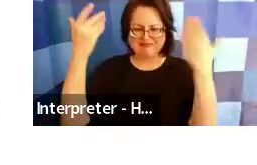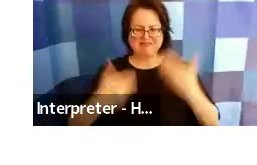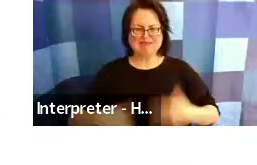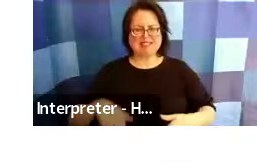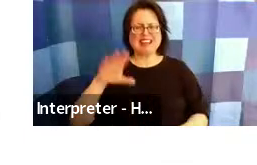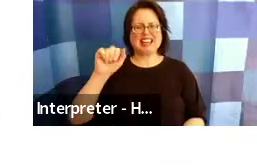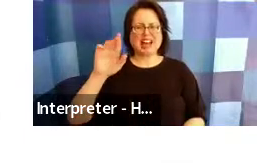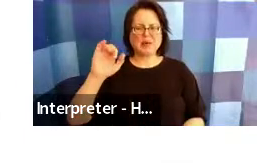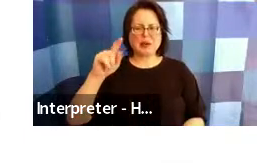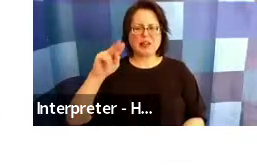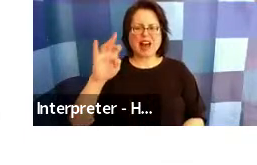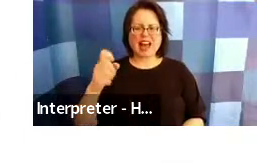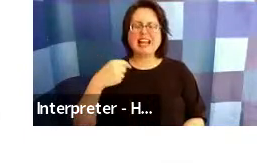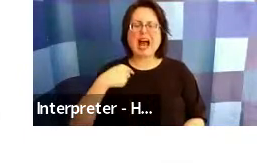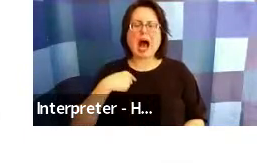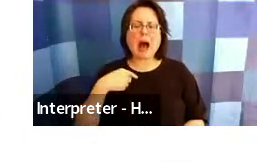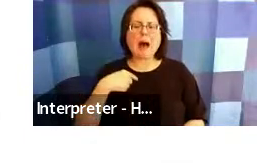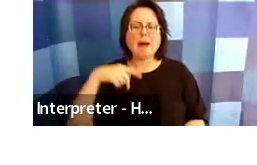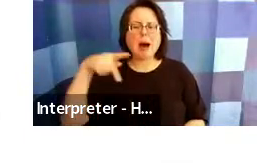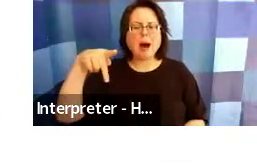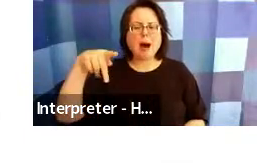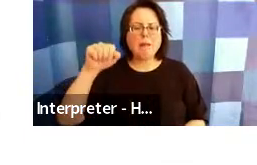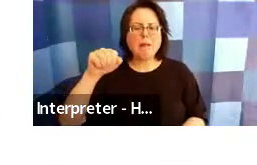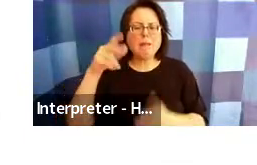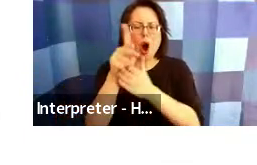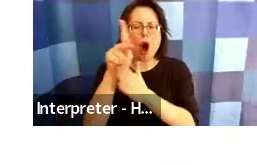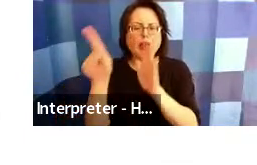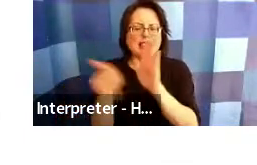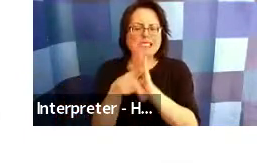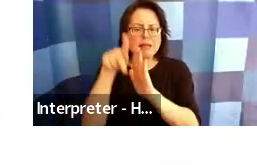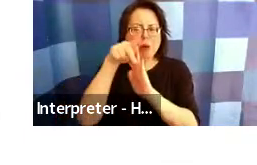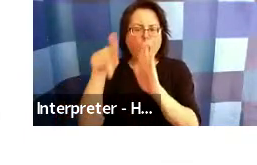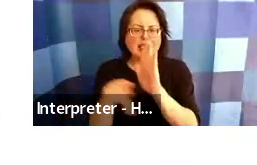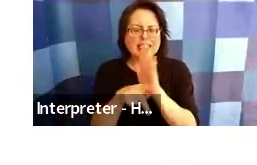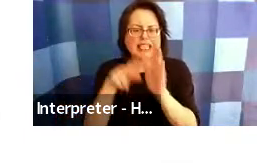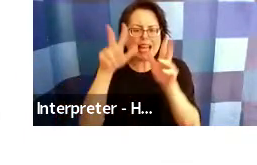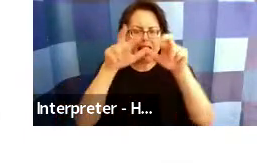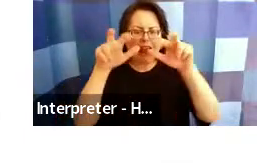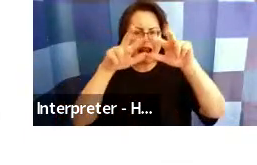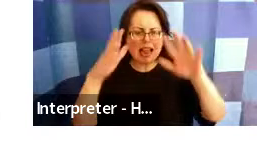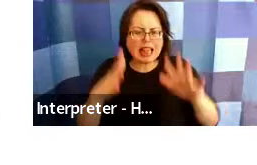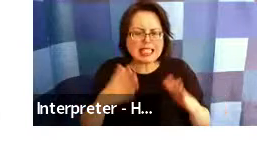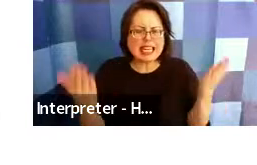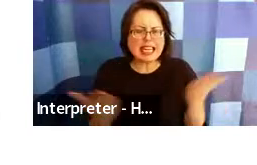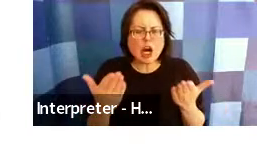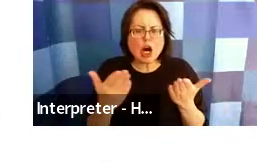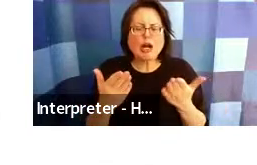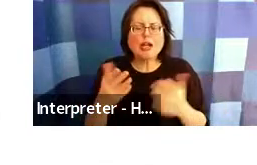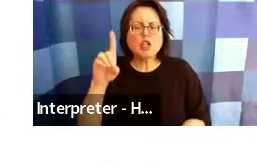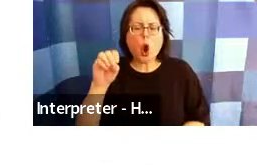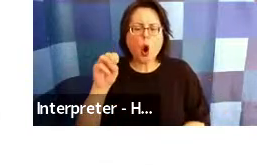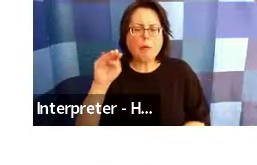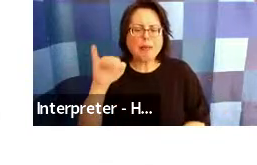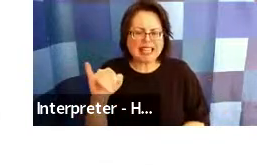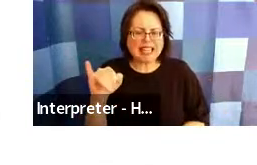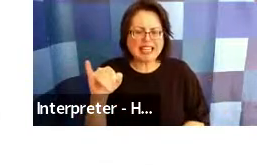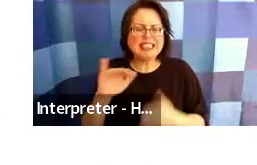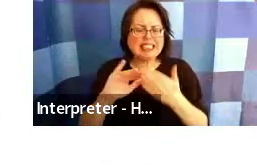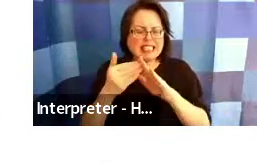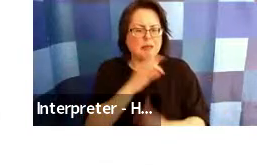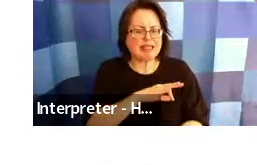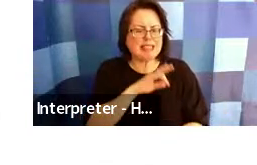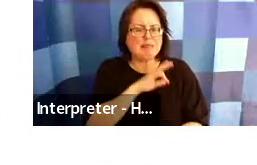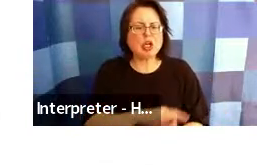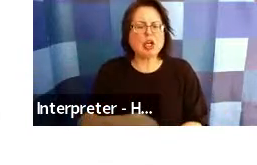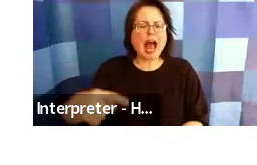Caroline Seifert. I am a policy analyst with the Department of Mobility and Infrastructure in the city of Pittsburgh. In the picture on your screen, I'm